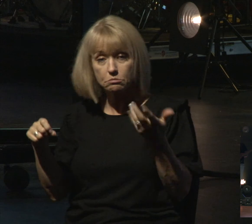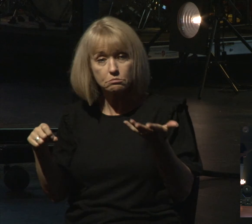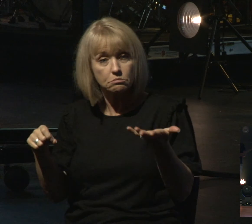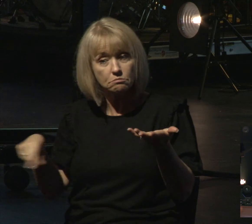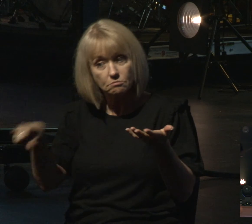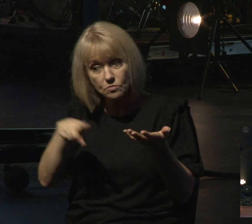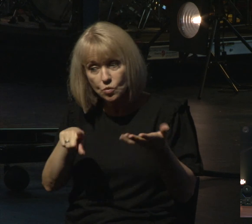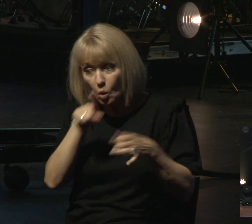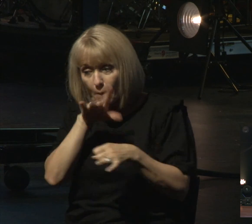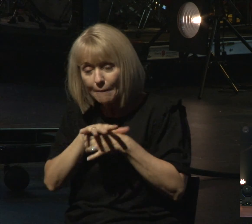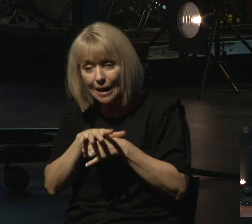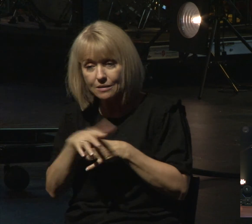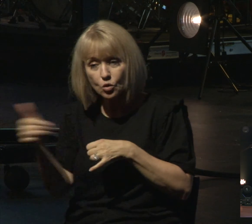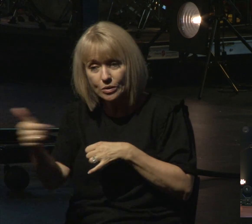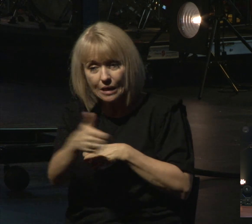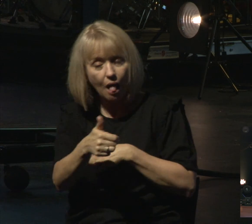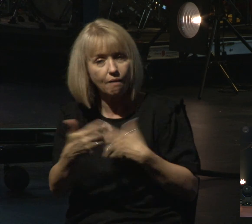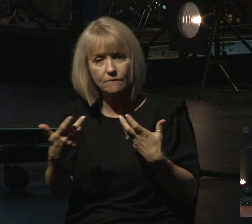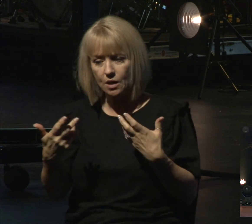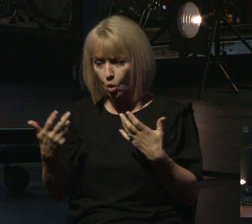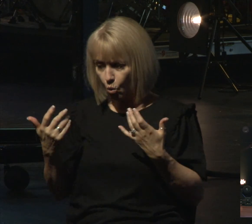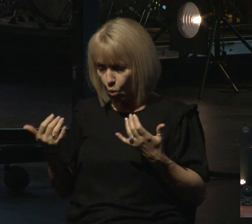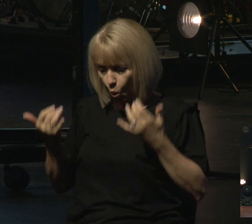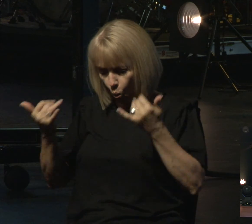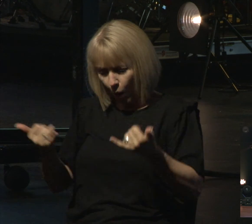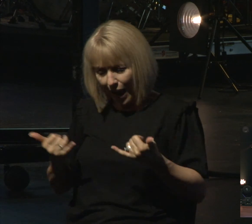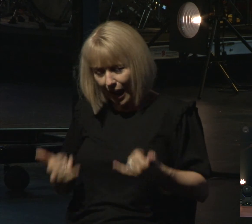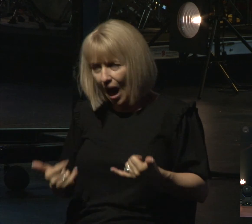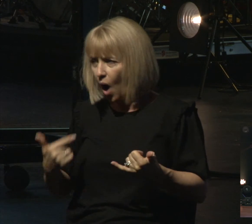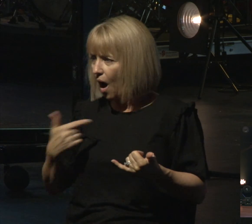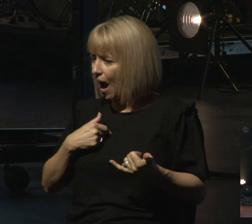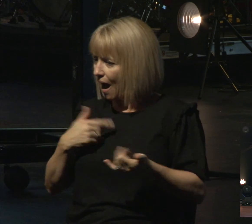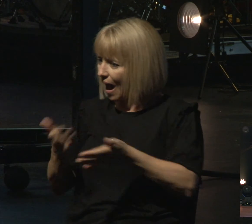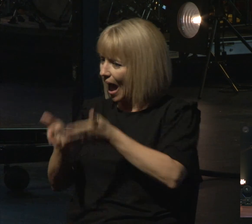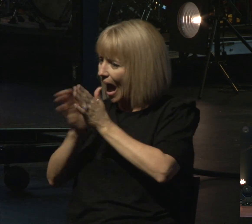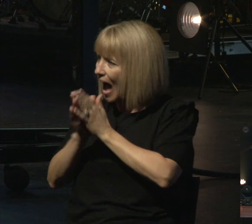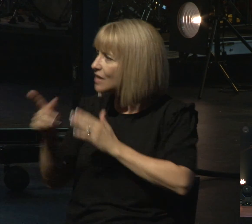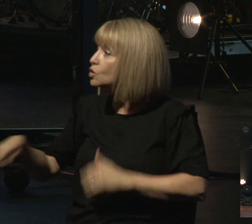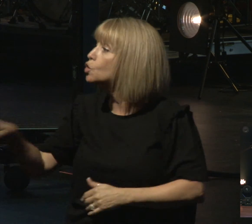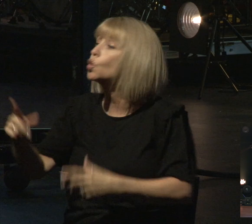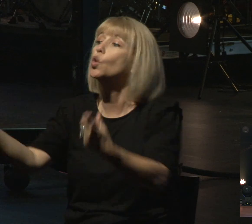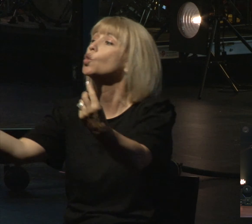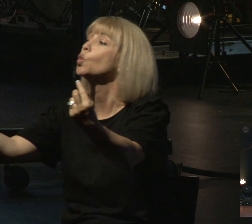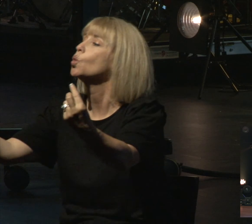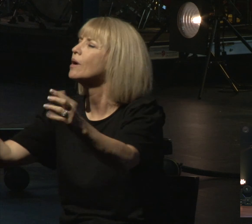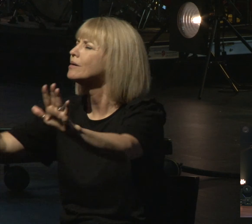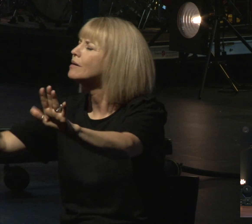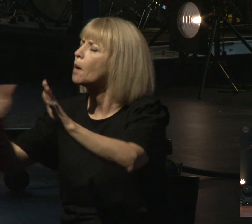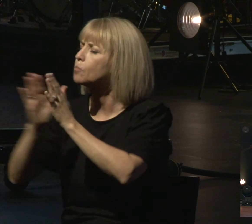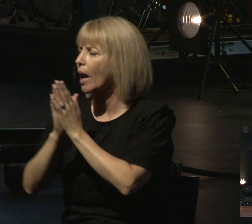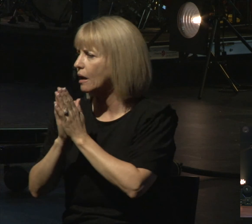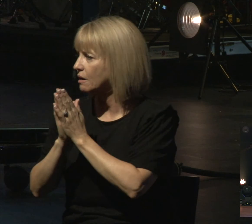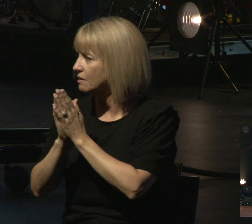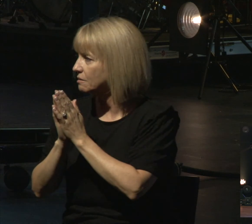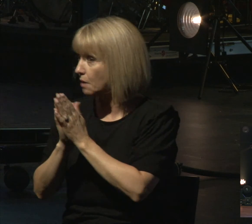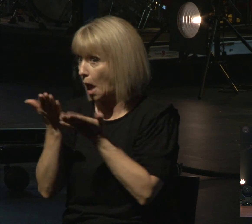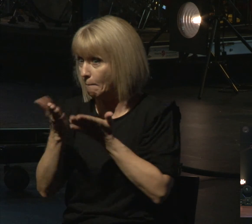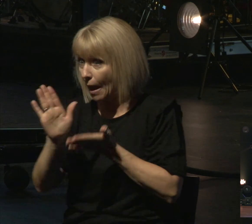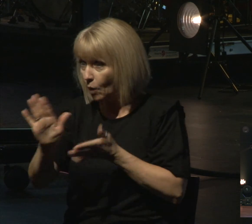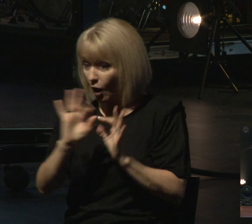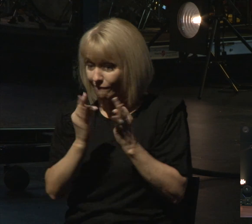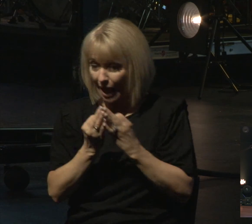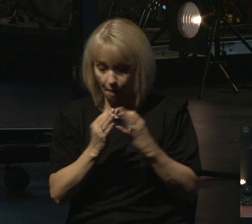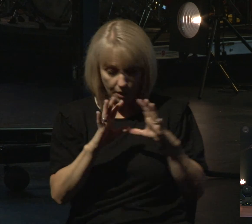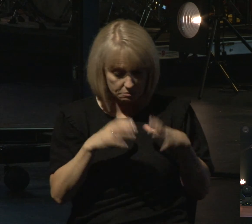card. And what I want you to do is in this moment, I'm going to give you just a little bit of time to pray. And maybe you want to pray together as a family, or you want to